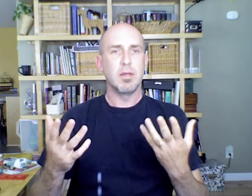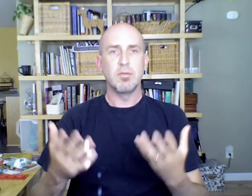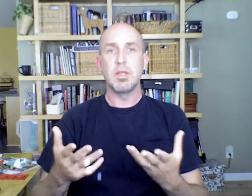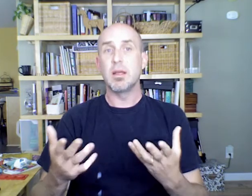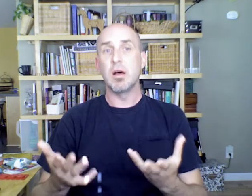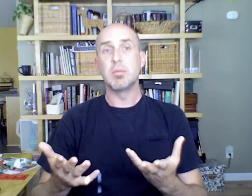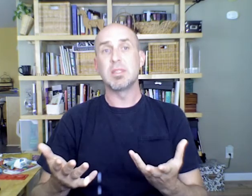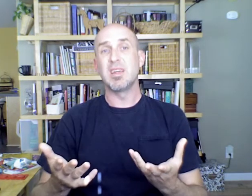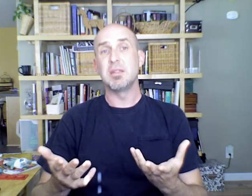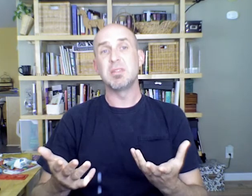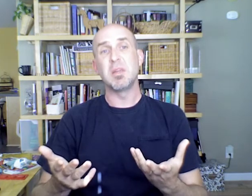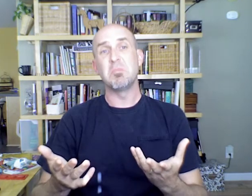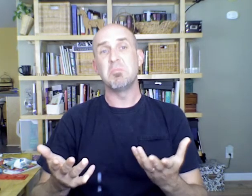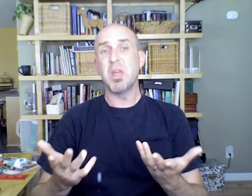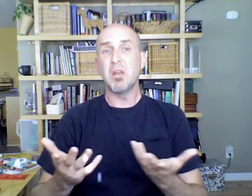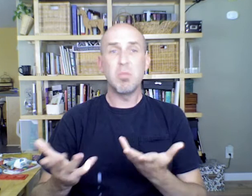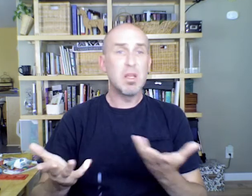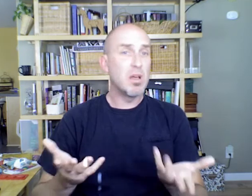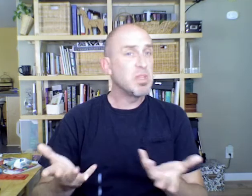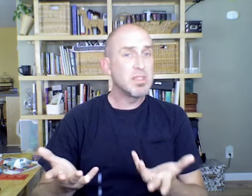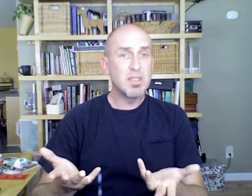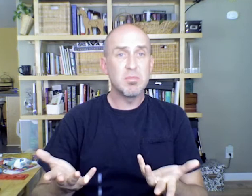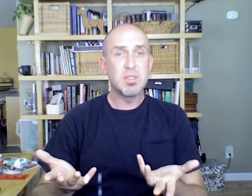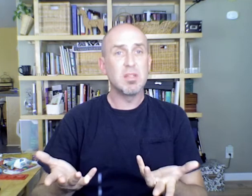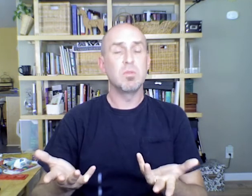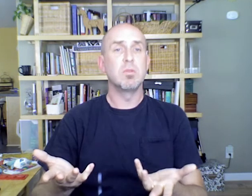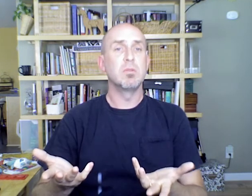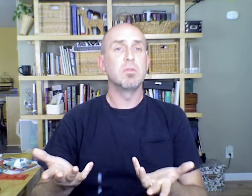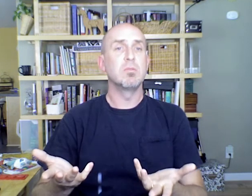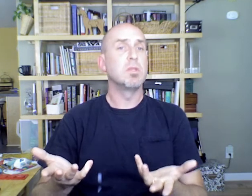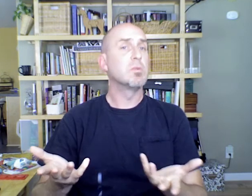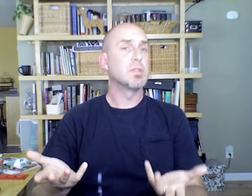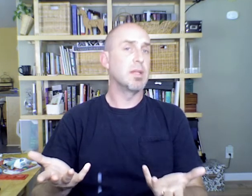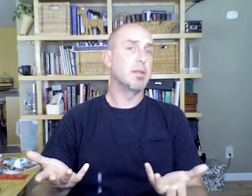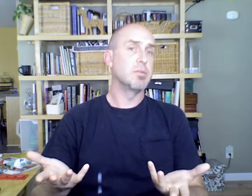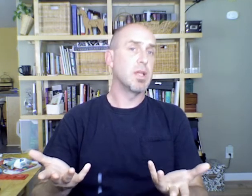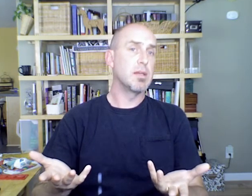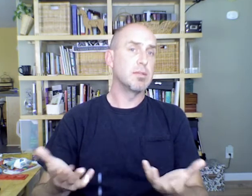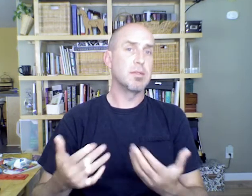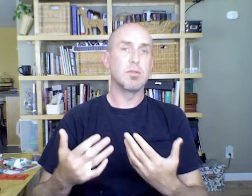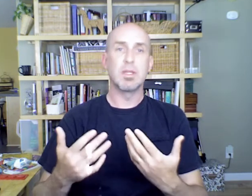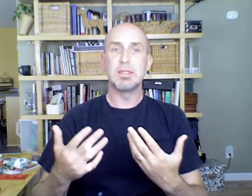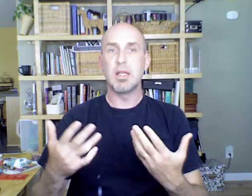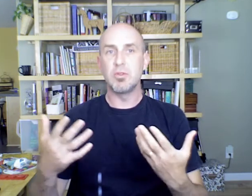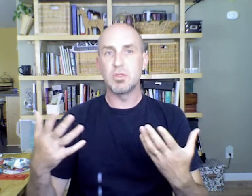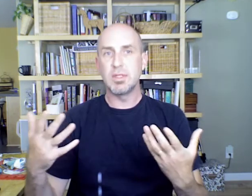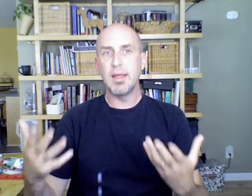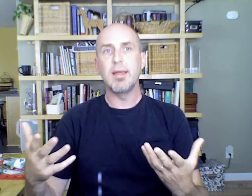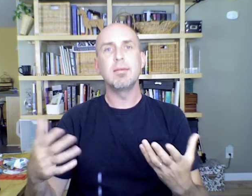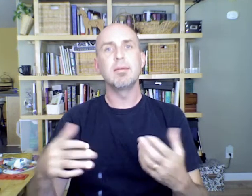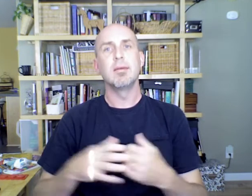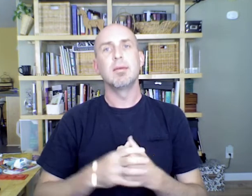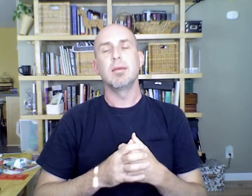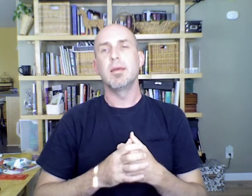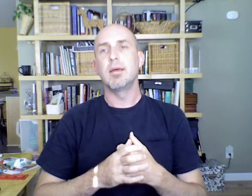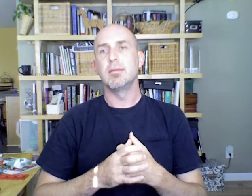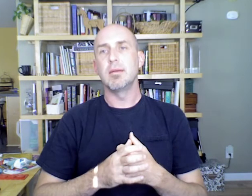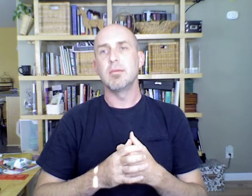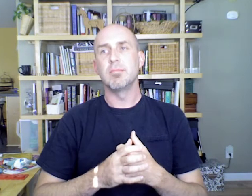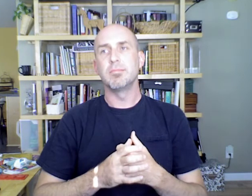everyday common signs that may or may not be the same signs you learned when you were in sign language class, that your kids understand, and it